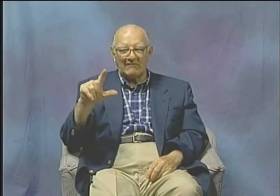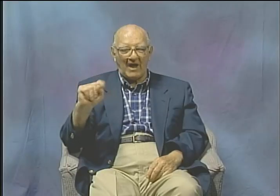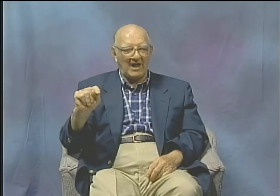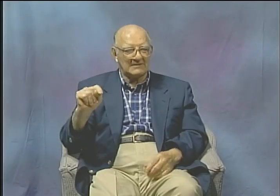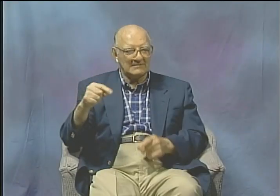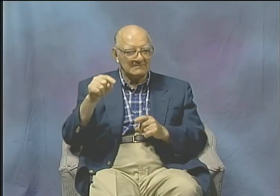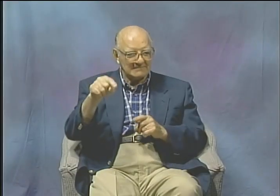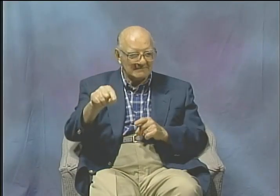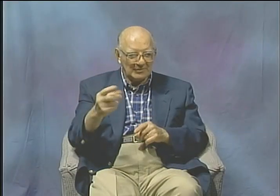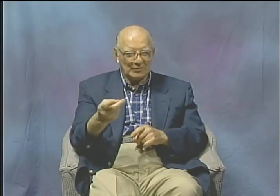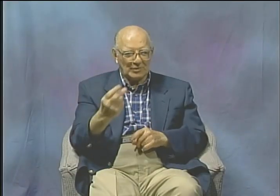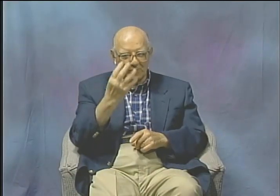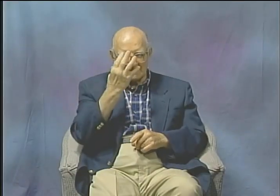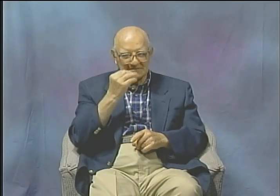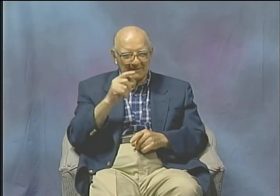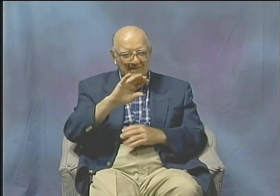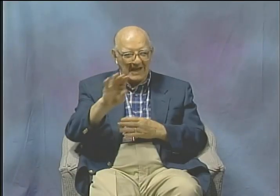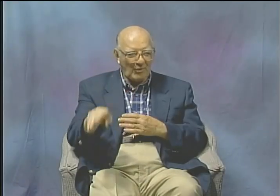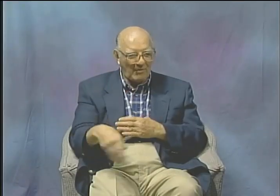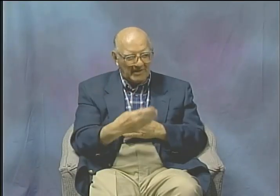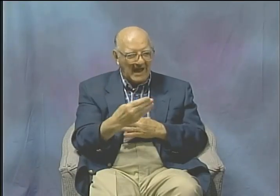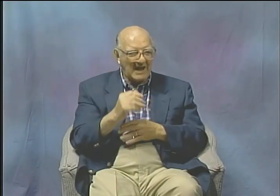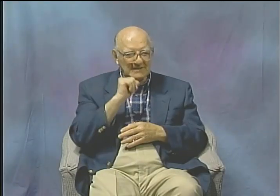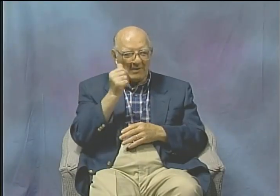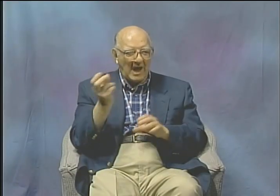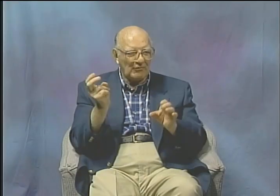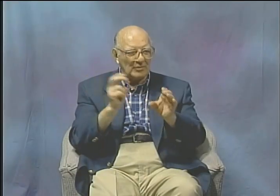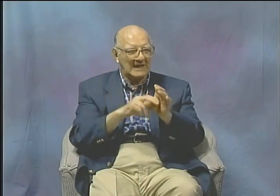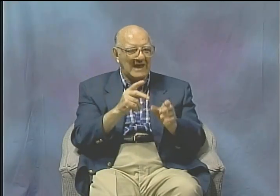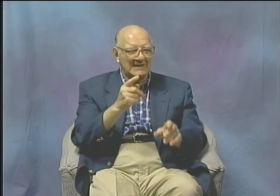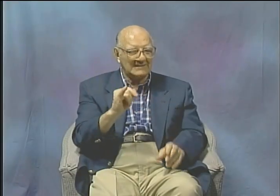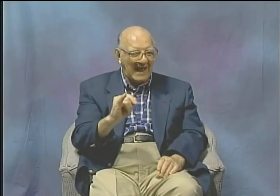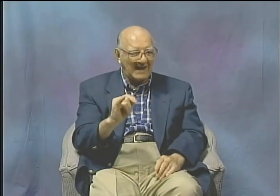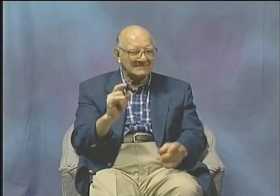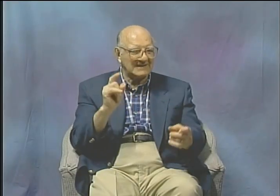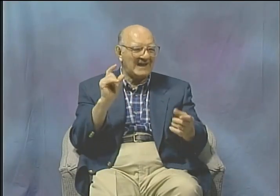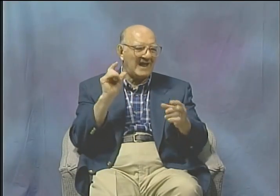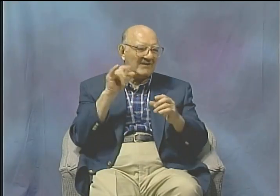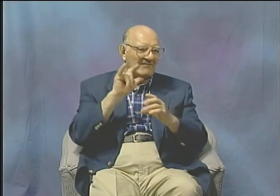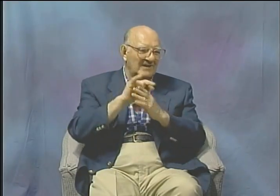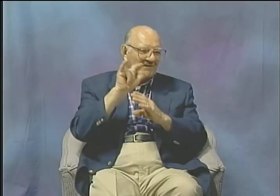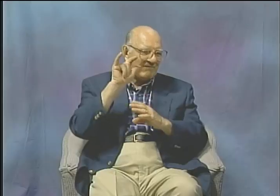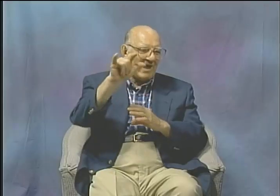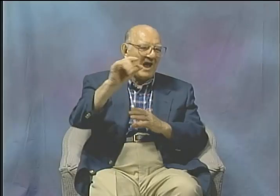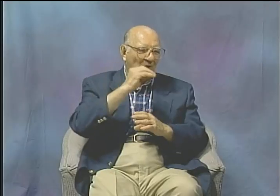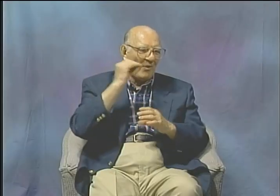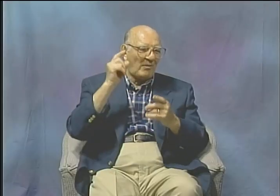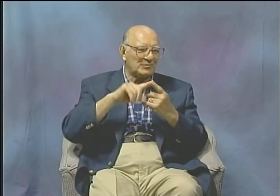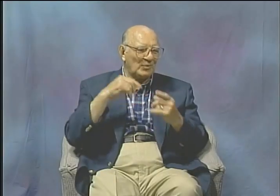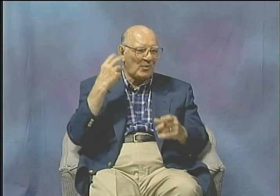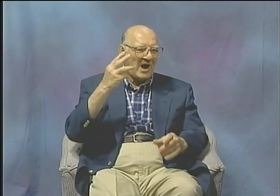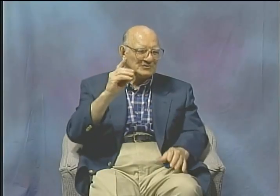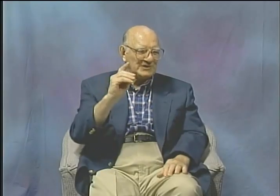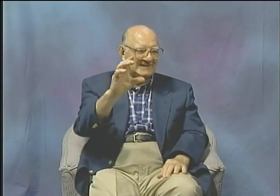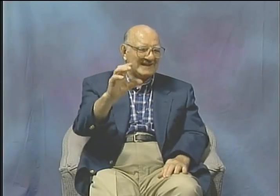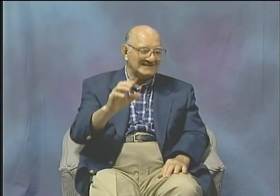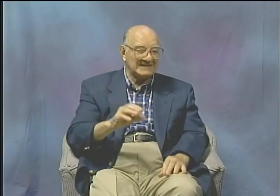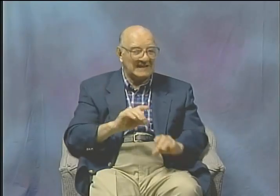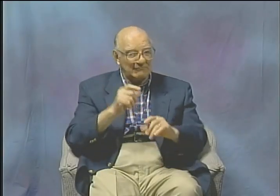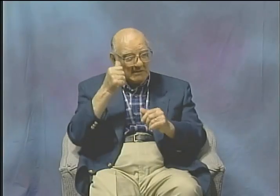Roosevelt. You two will sleep there overnight. Tomorrow, take a taxi and fly home to Washington, D.C.